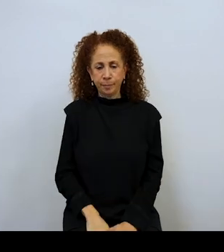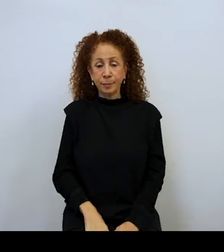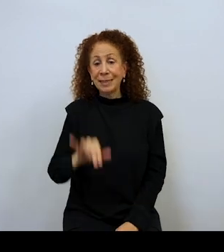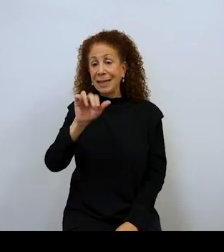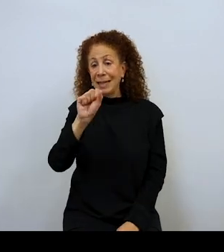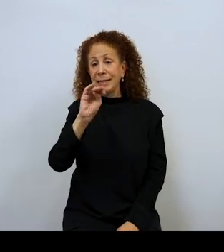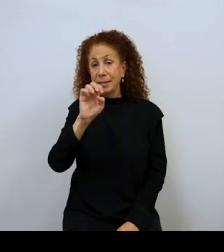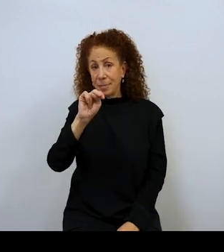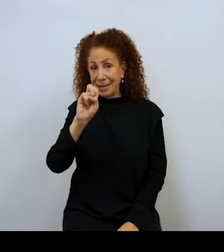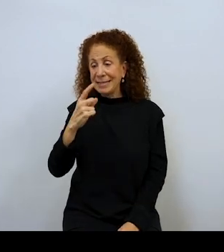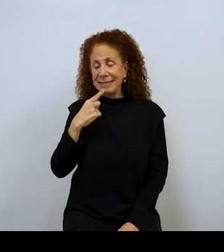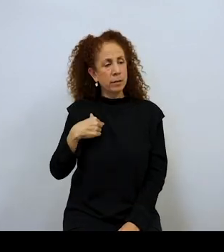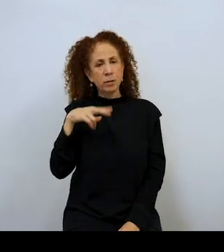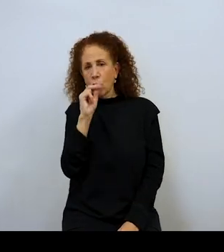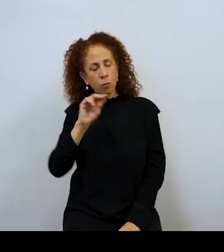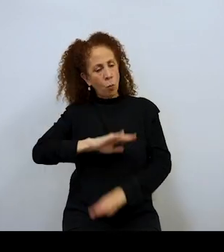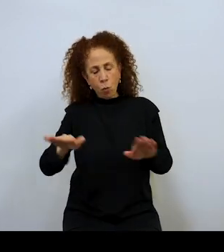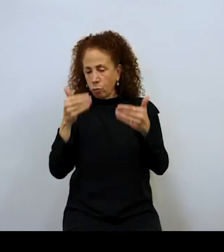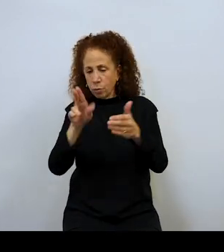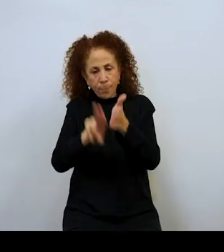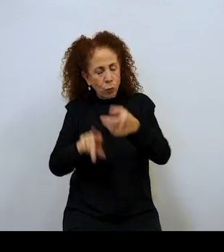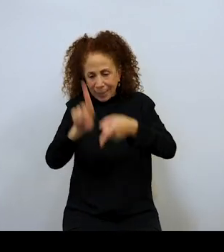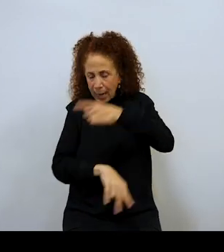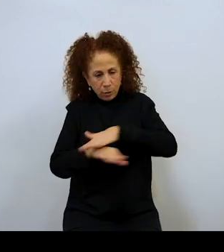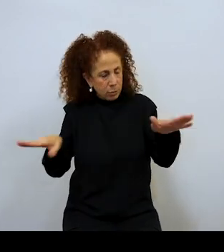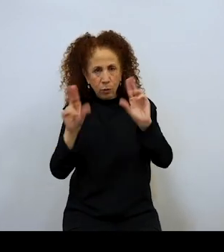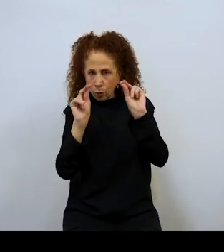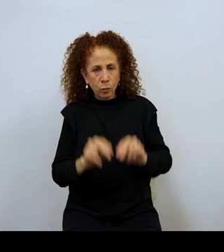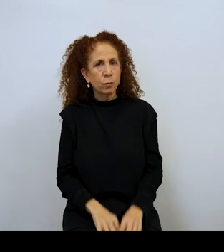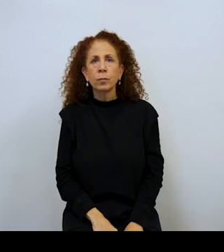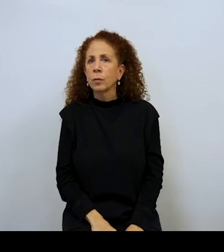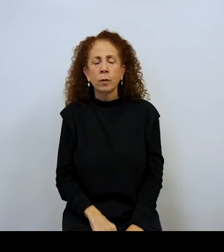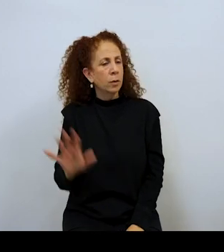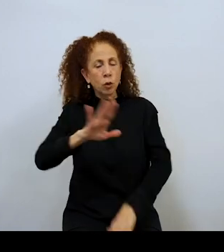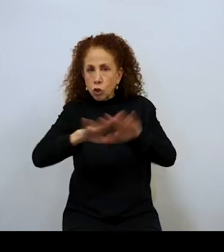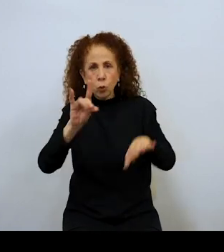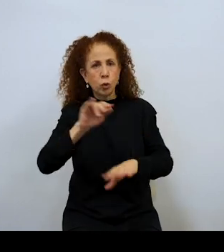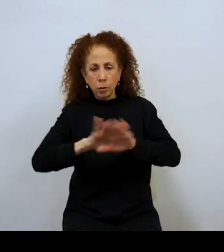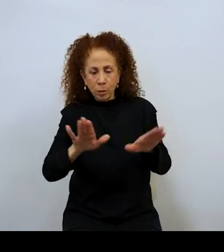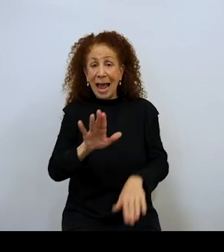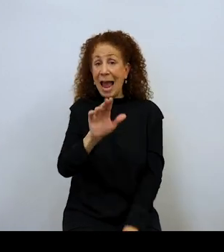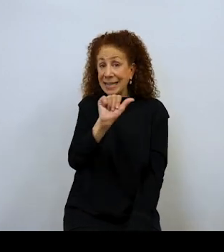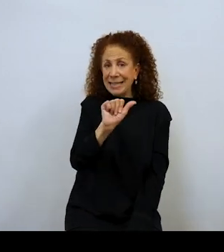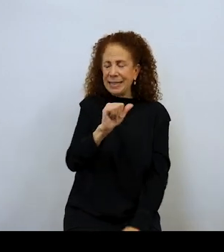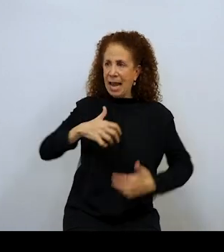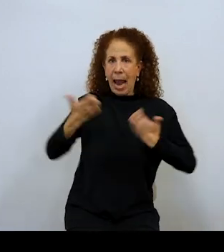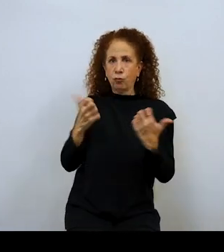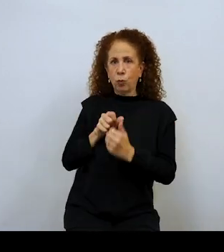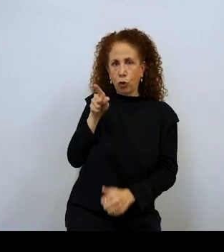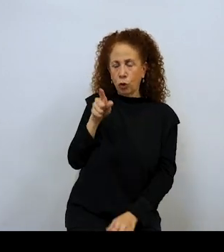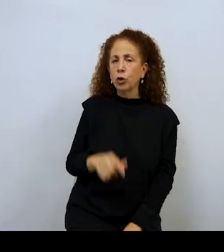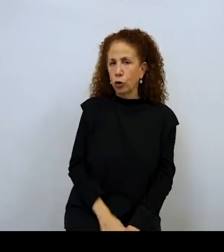Ismene has basically said, I'm not going along with you, you can't, you know, to bury our brother's body, just don't do it. And Antigone gets very angry with